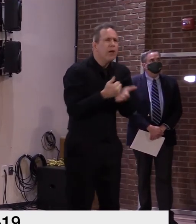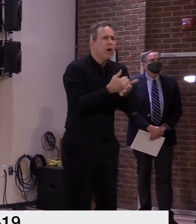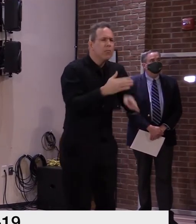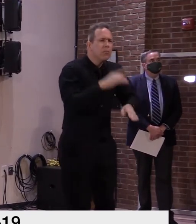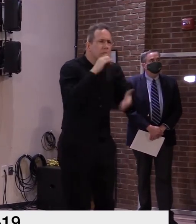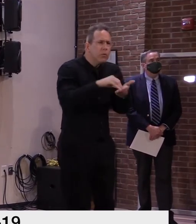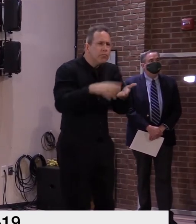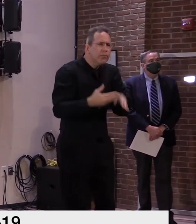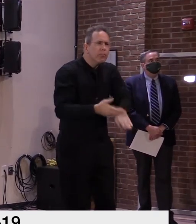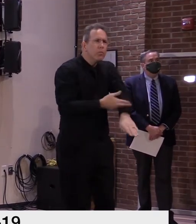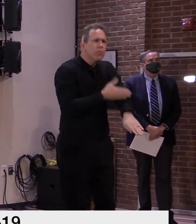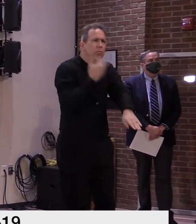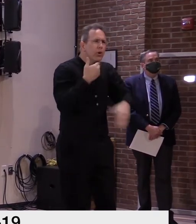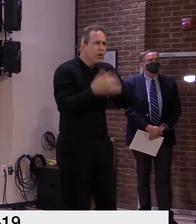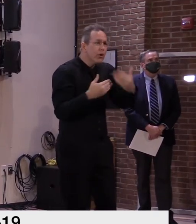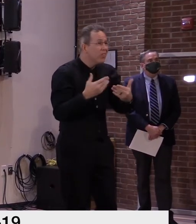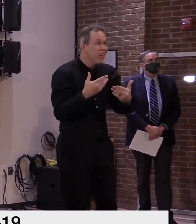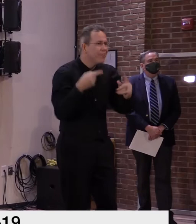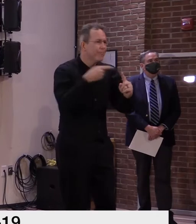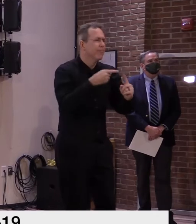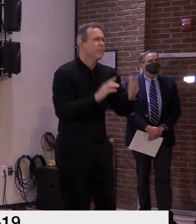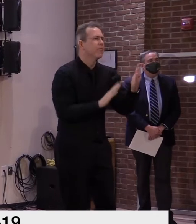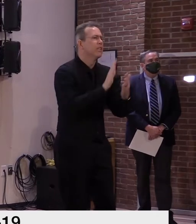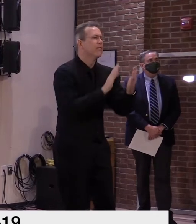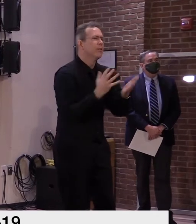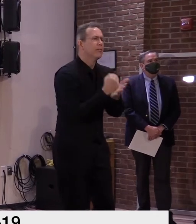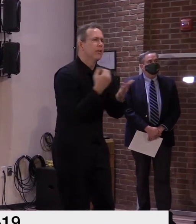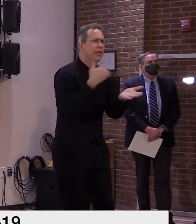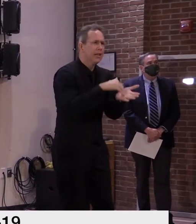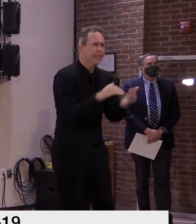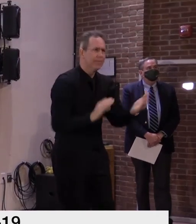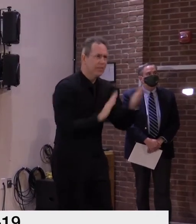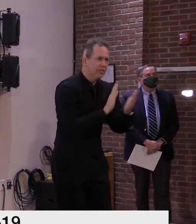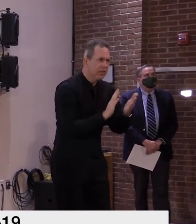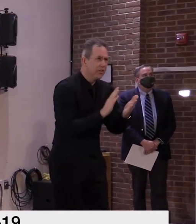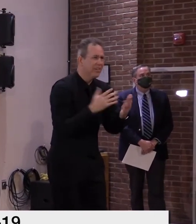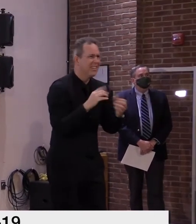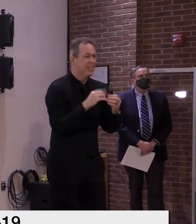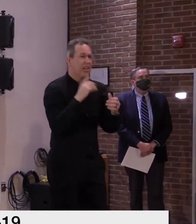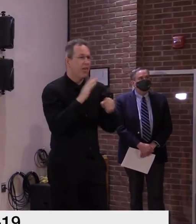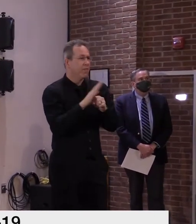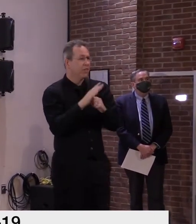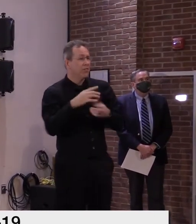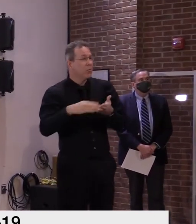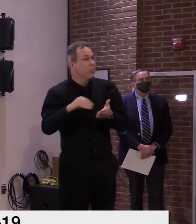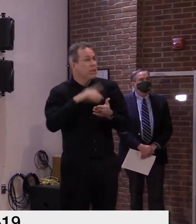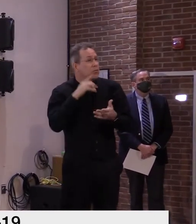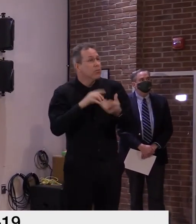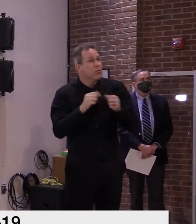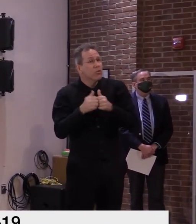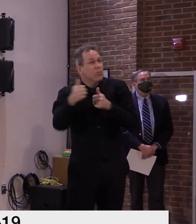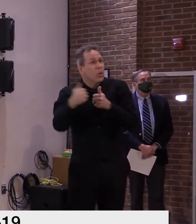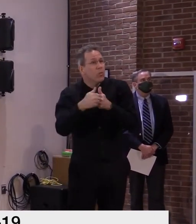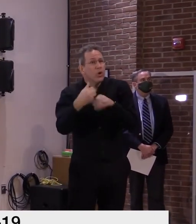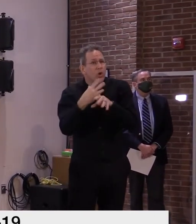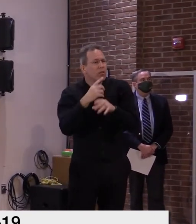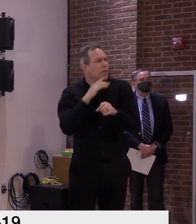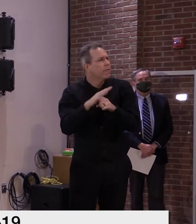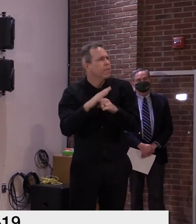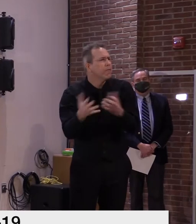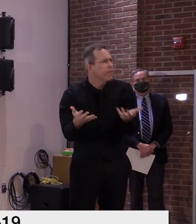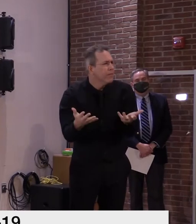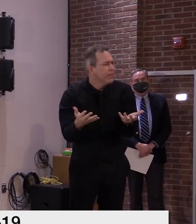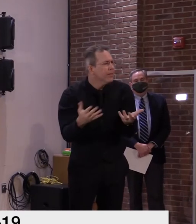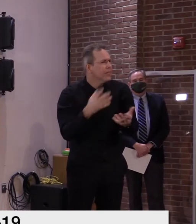available, it's not enough. As a result, our kids are not okay. And I know that's